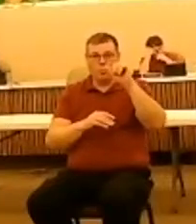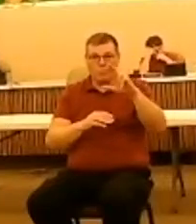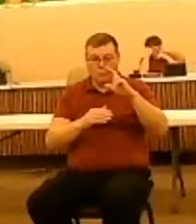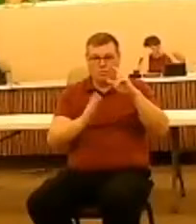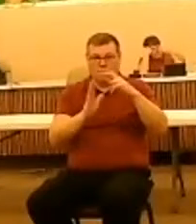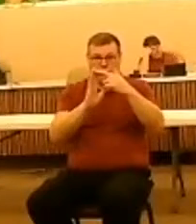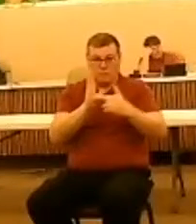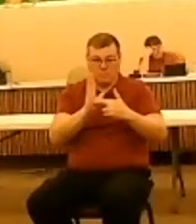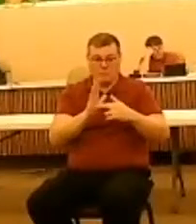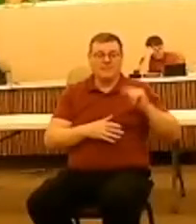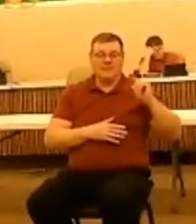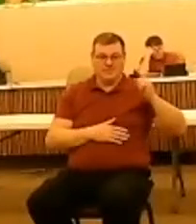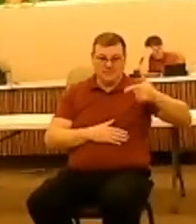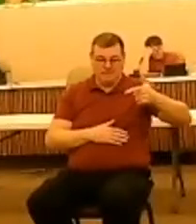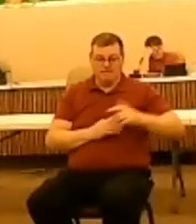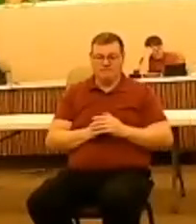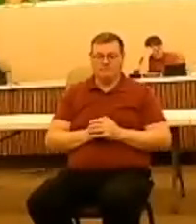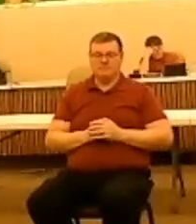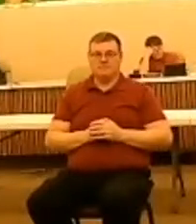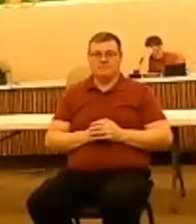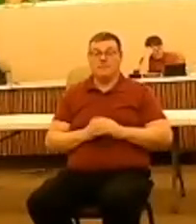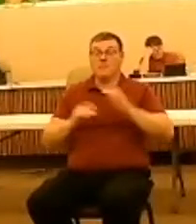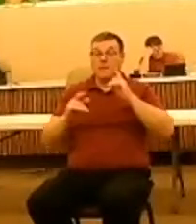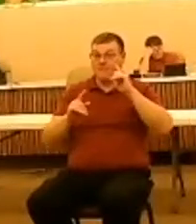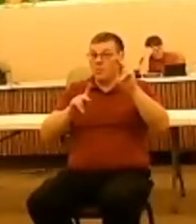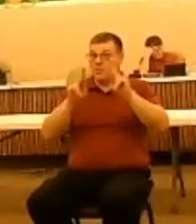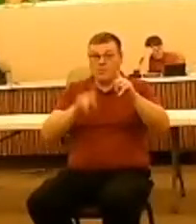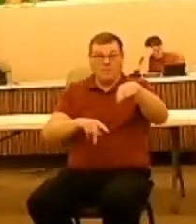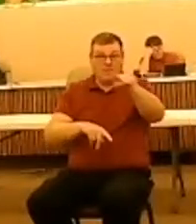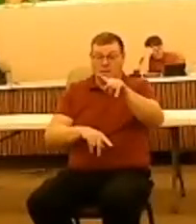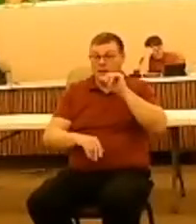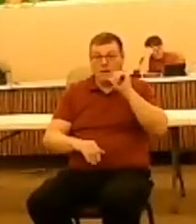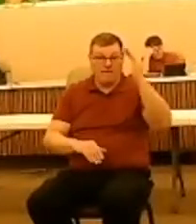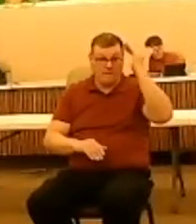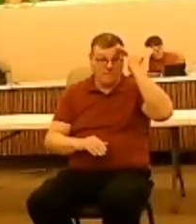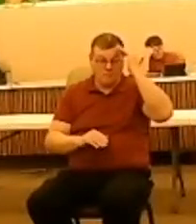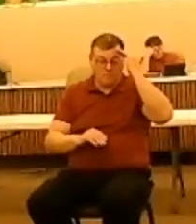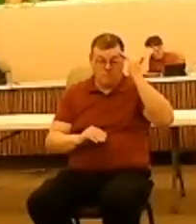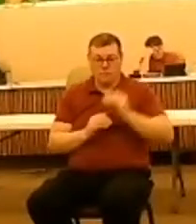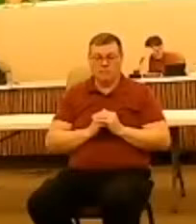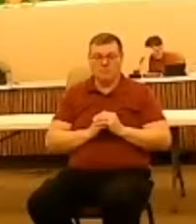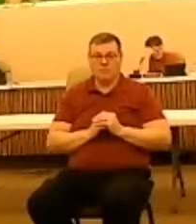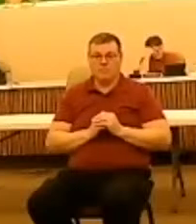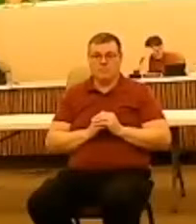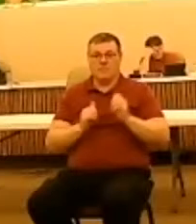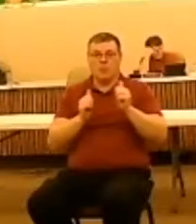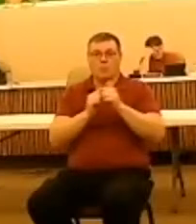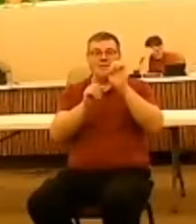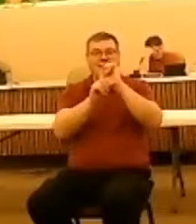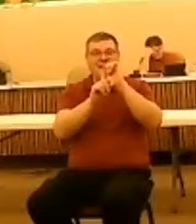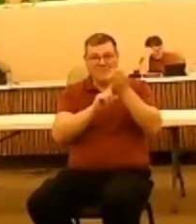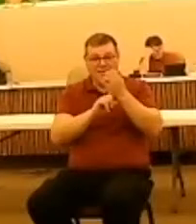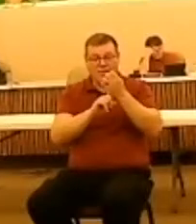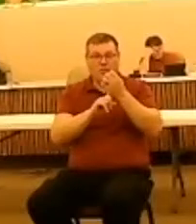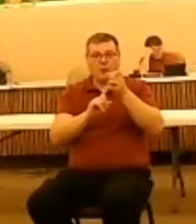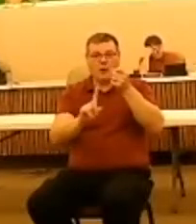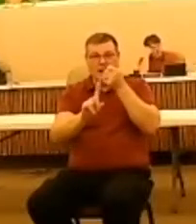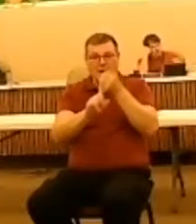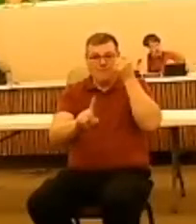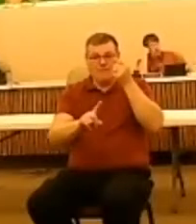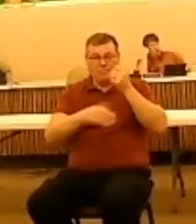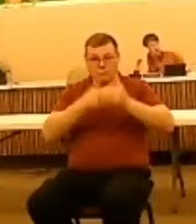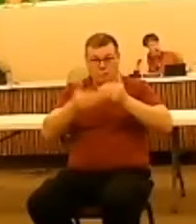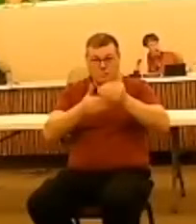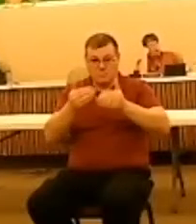Second. So for those unfamiliar with the environmental impact statement process.